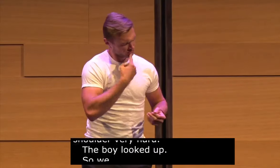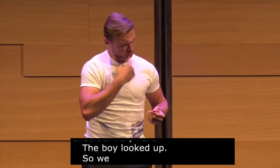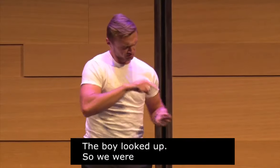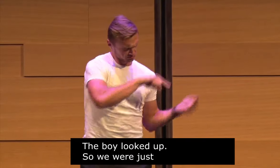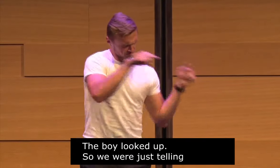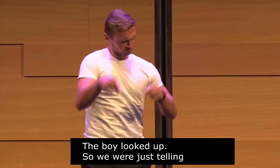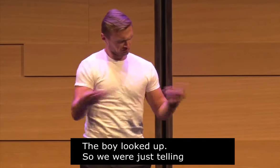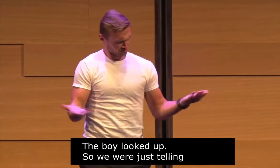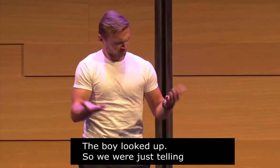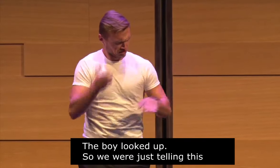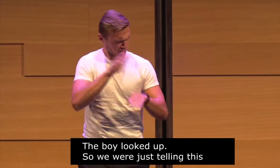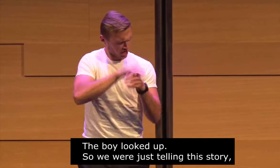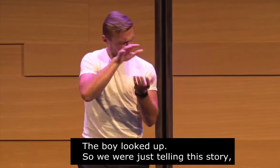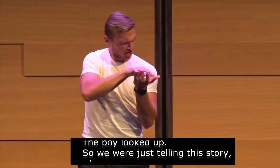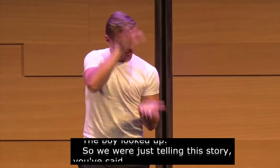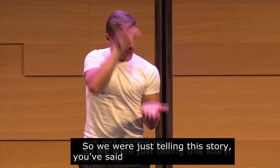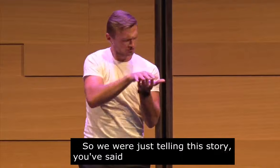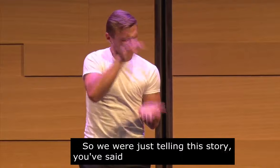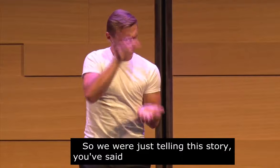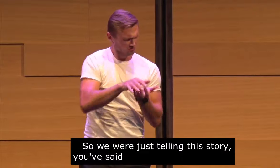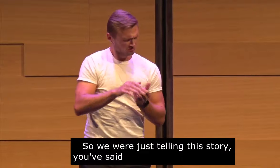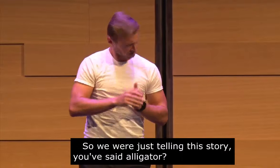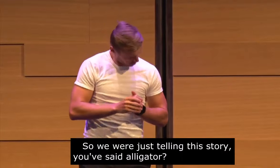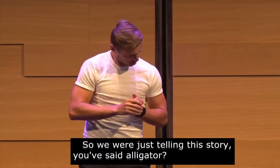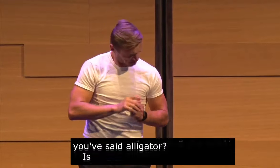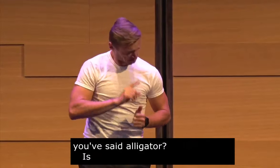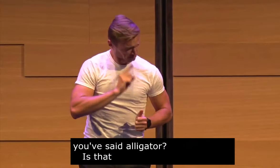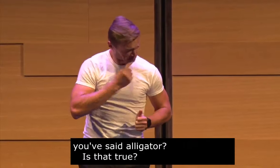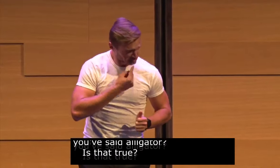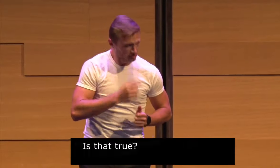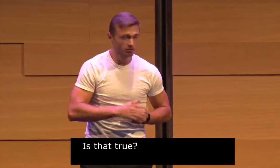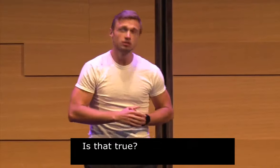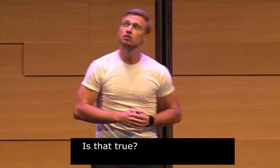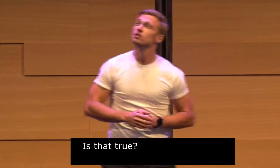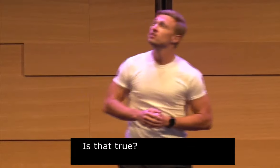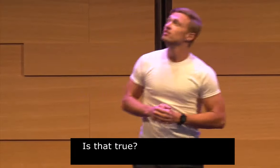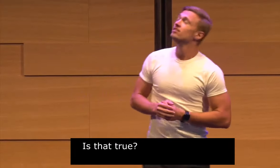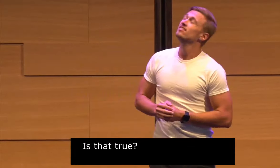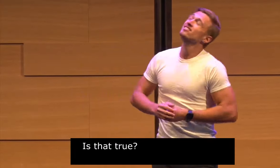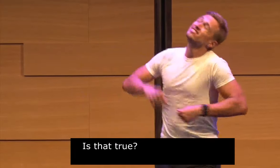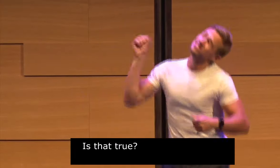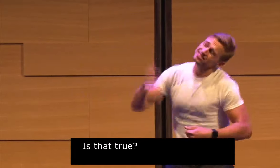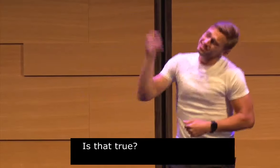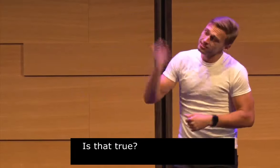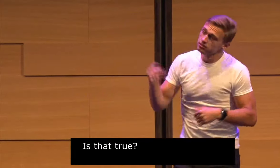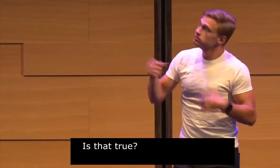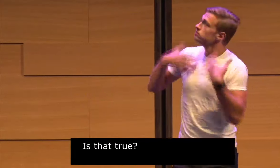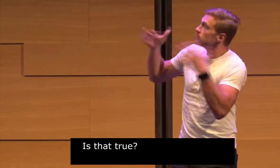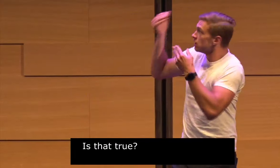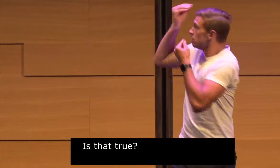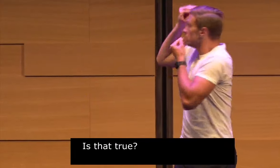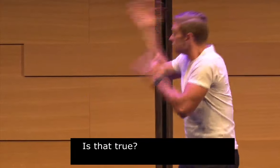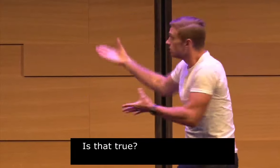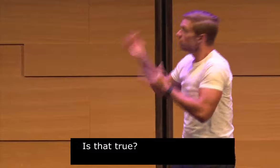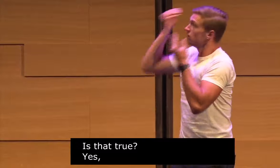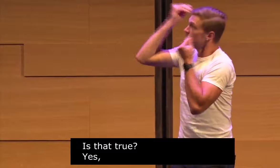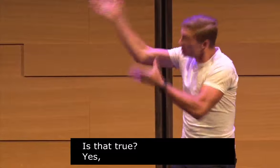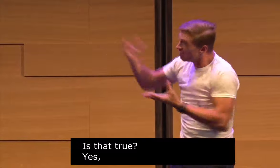So we were just telling this story. You said alligator, is that true? Yes, exactly, I've already